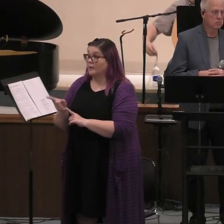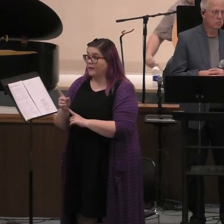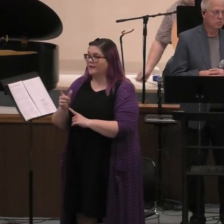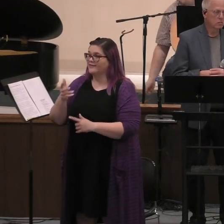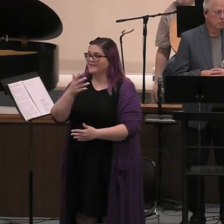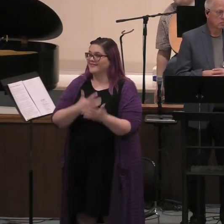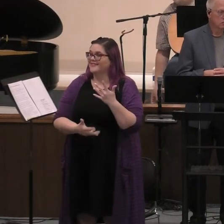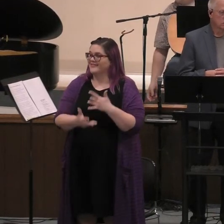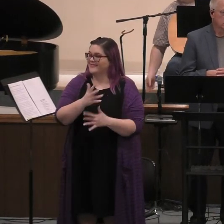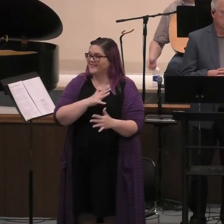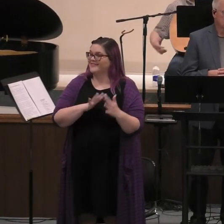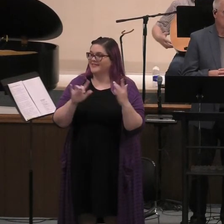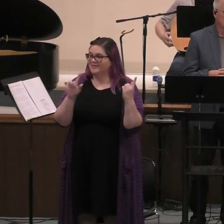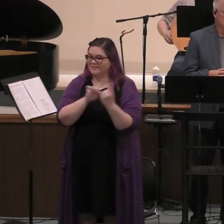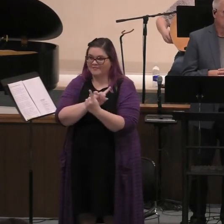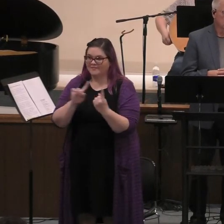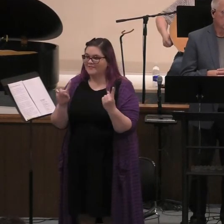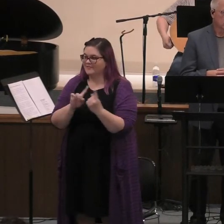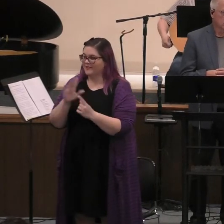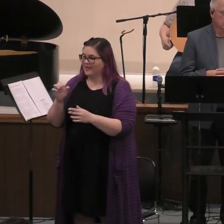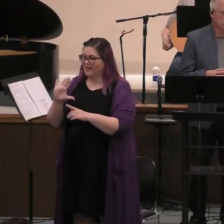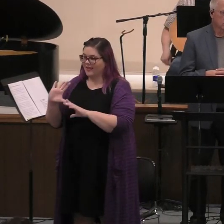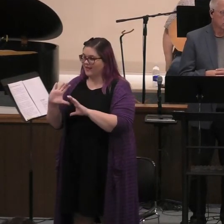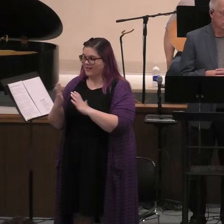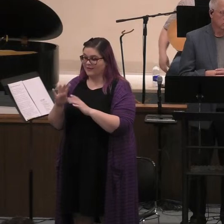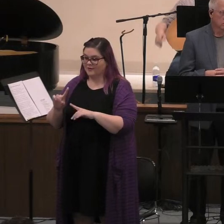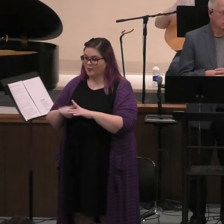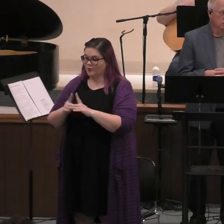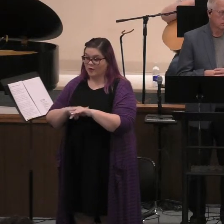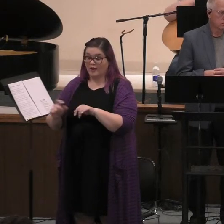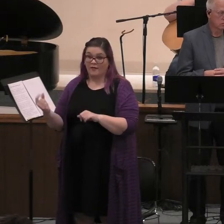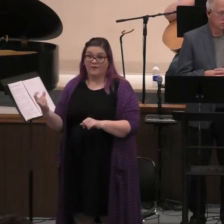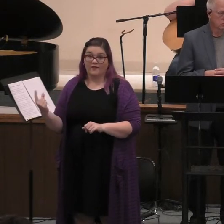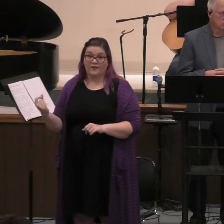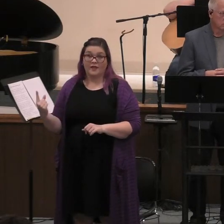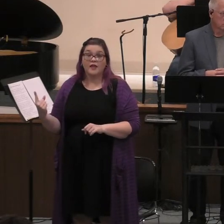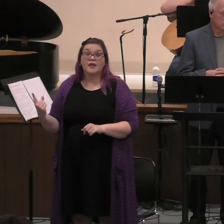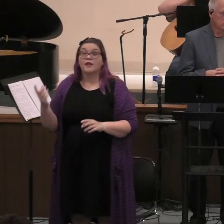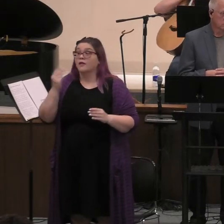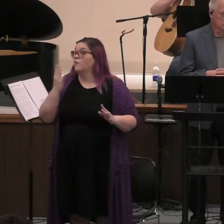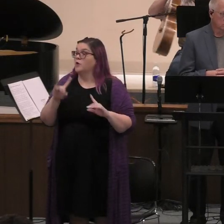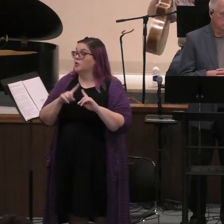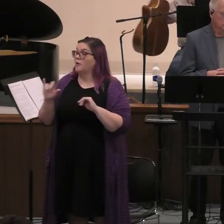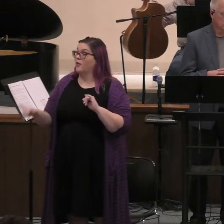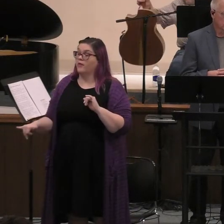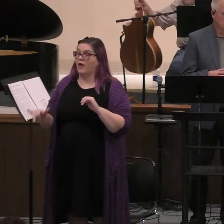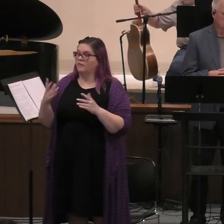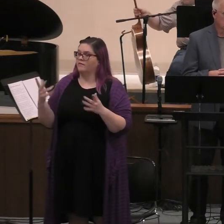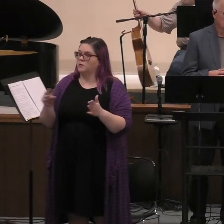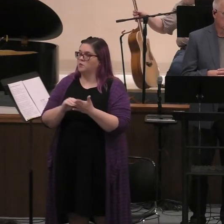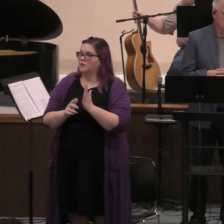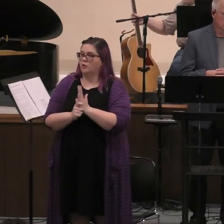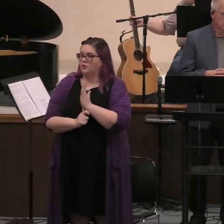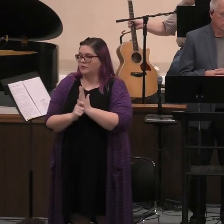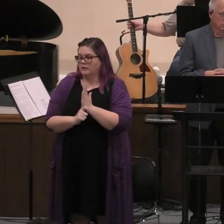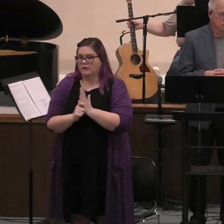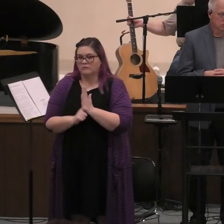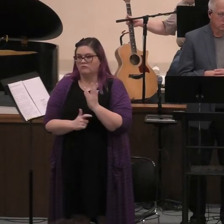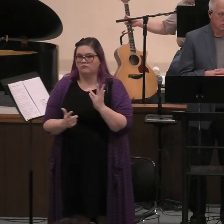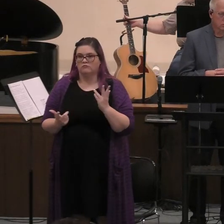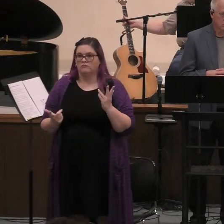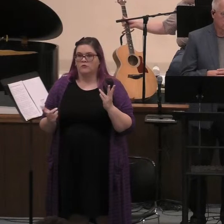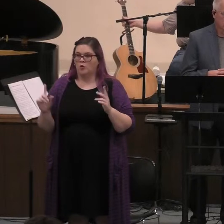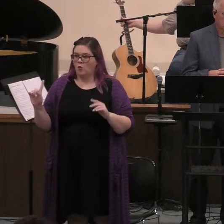other. The equipping classes will begin at 11 o'clock then. Information about all of those in the bulletin, where what